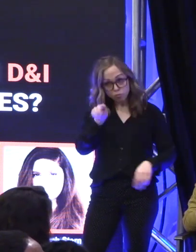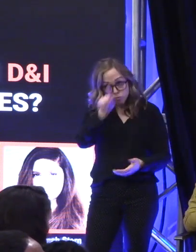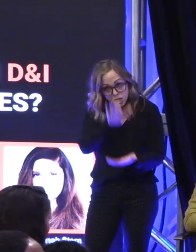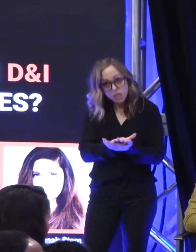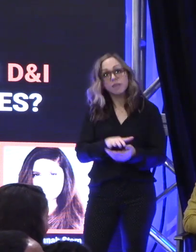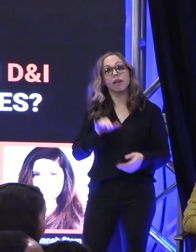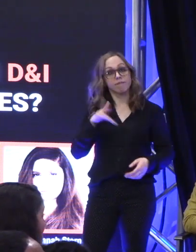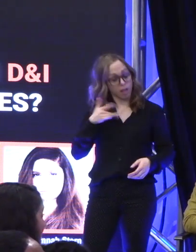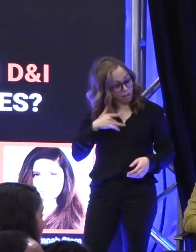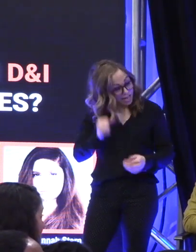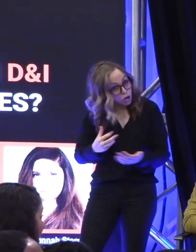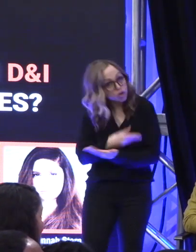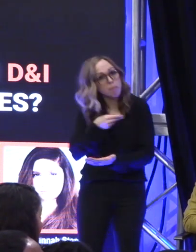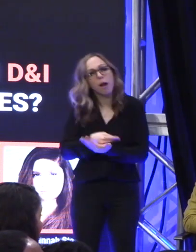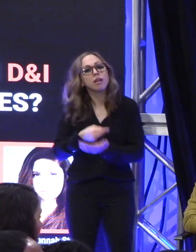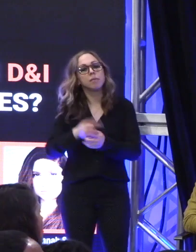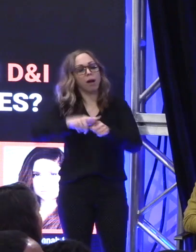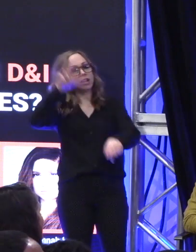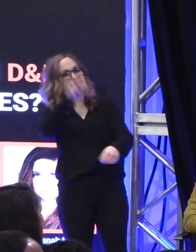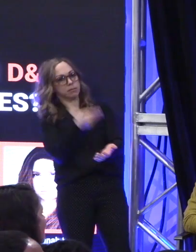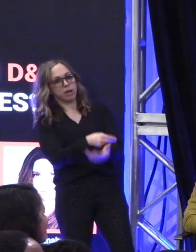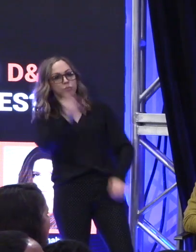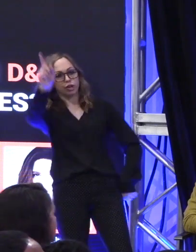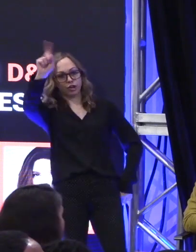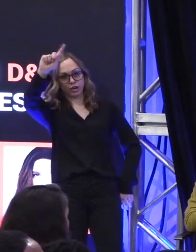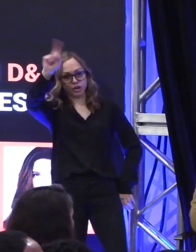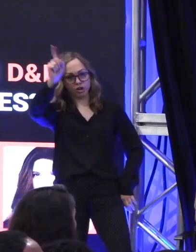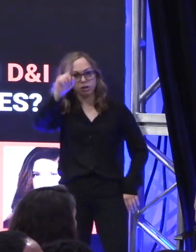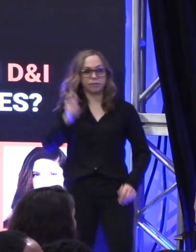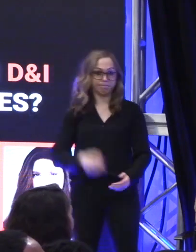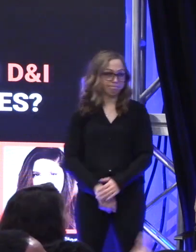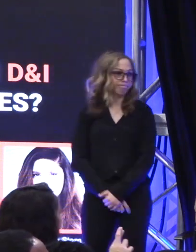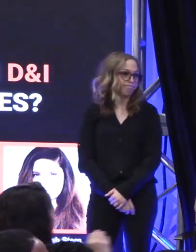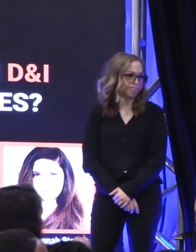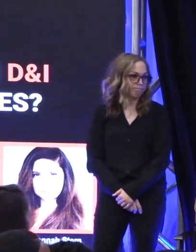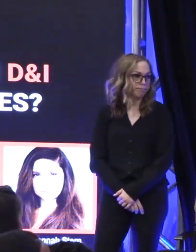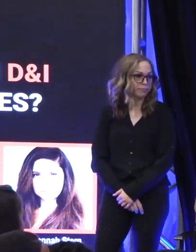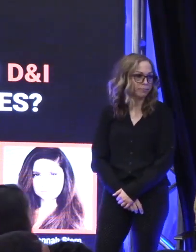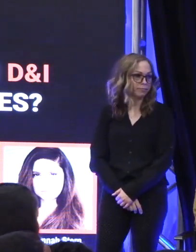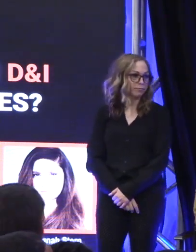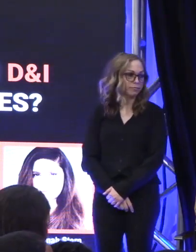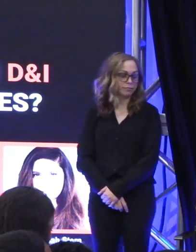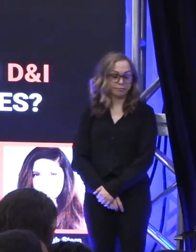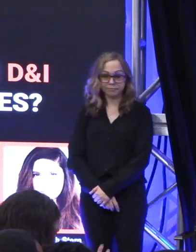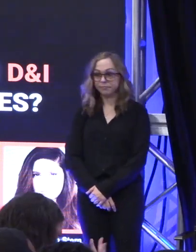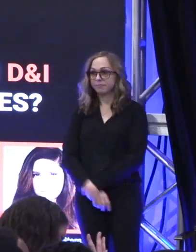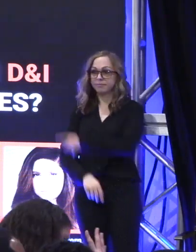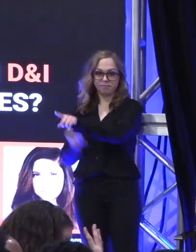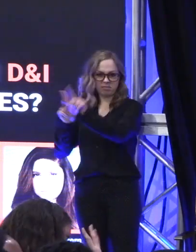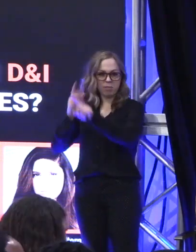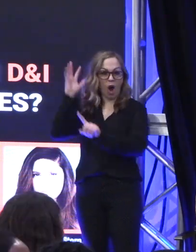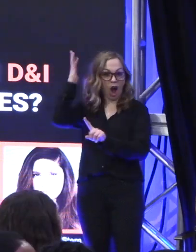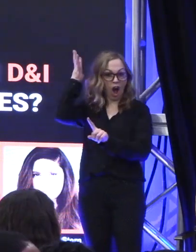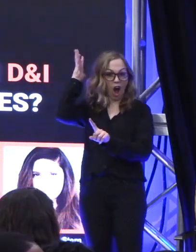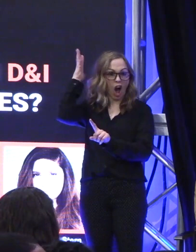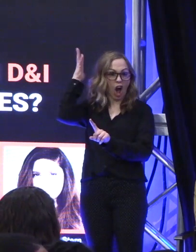can make money from doing it if you're not investing money in trying to get a return on that investment. Thank you. That was great.